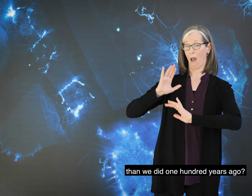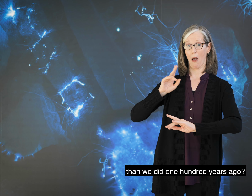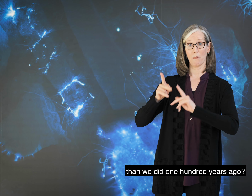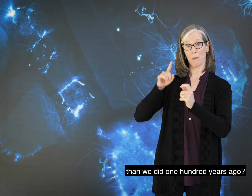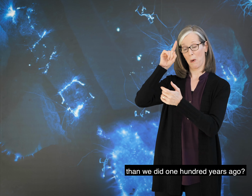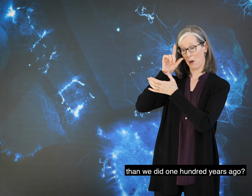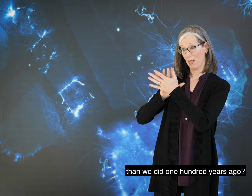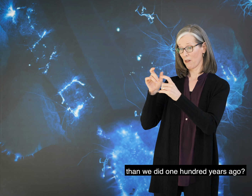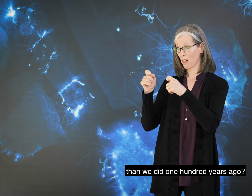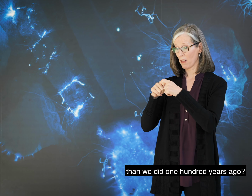years ago?